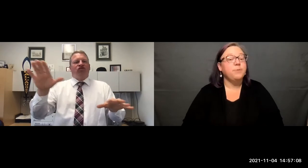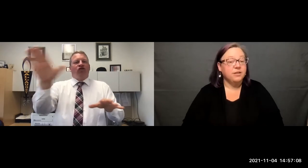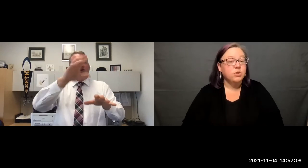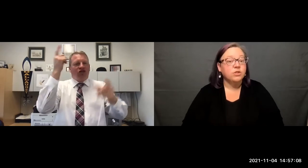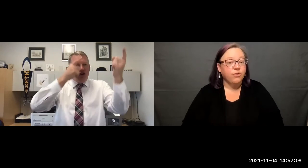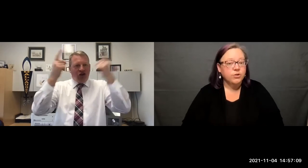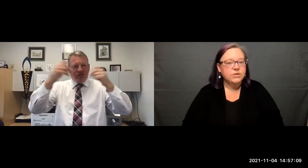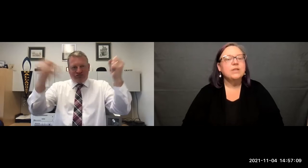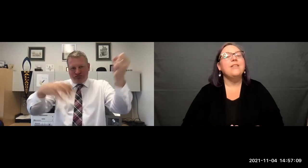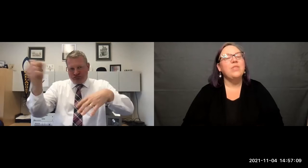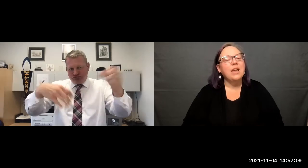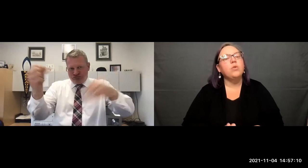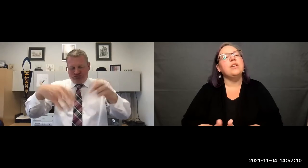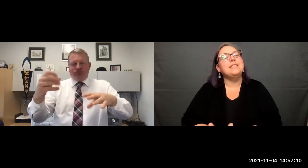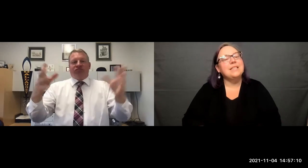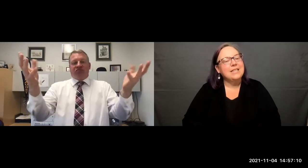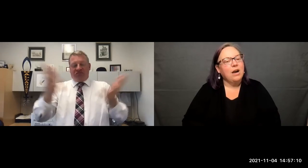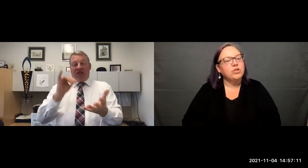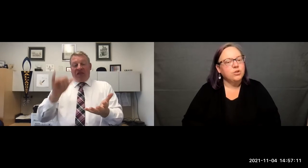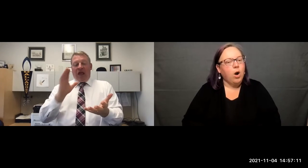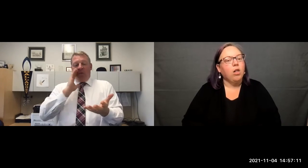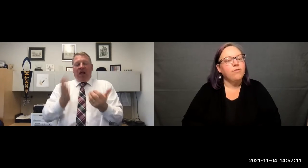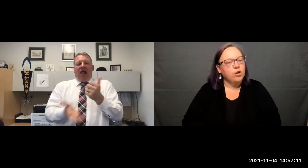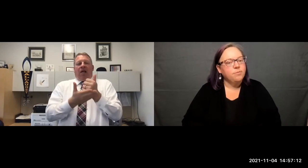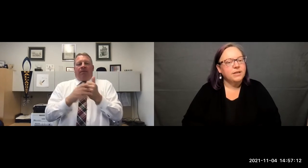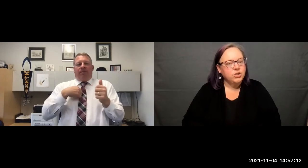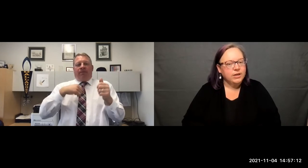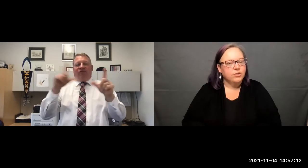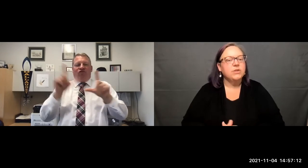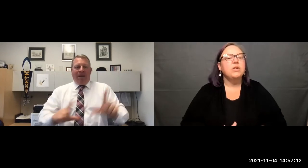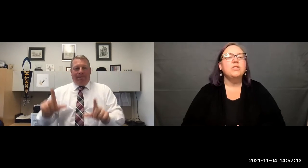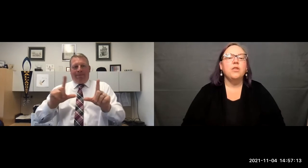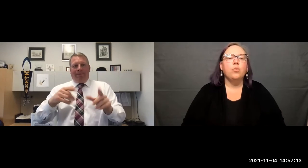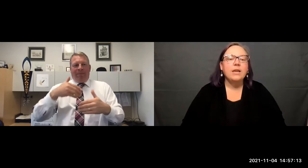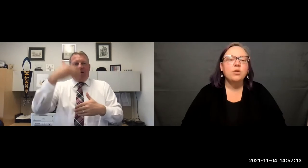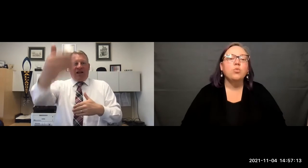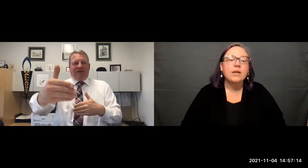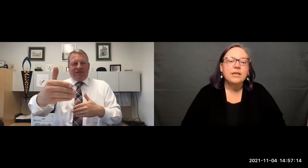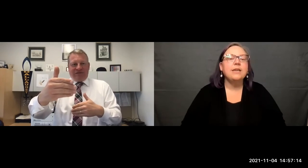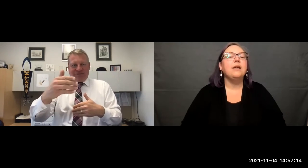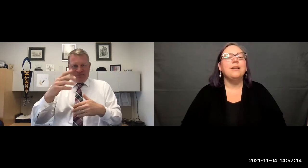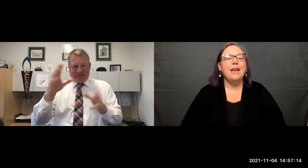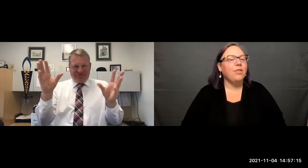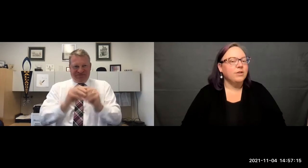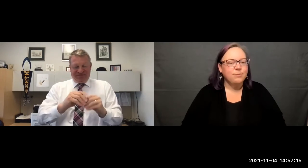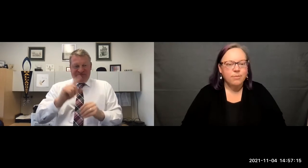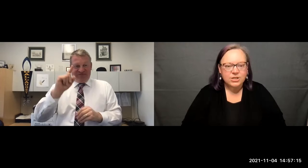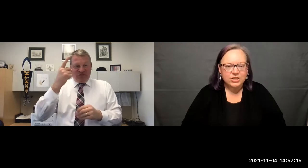respective schools first. They will then send it out to all of their administrators so that we can really gather as much data